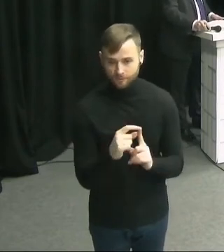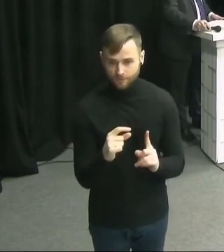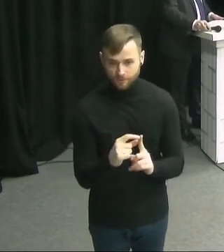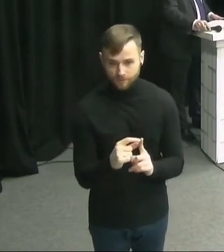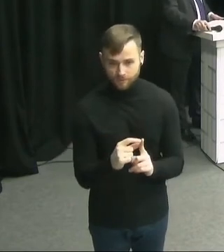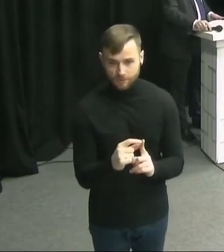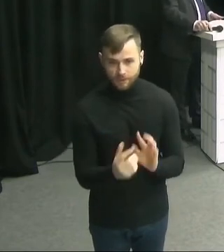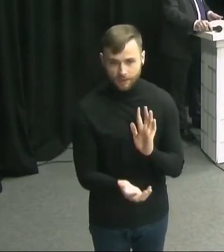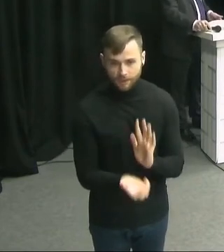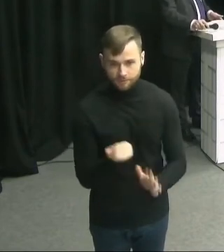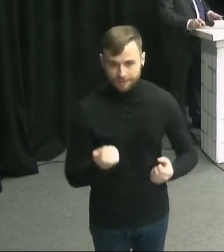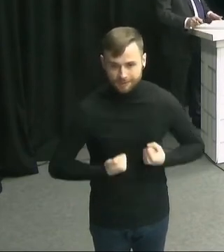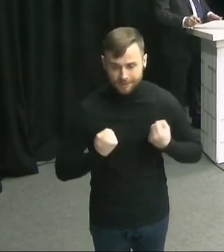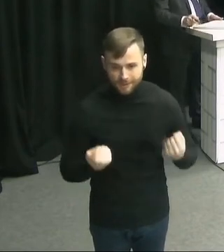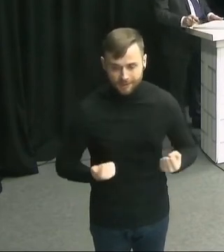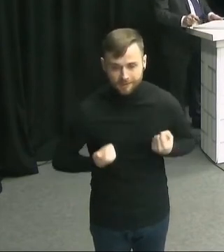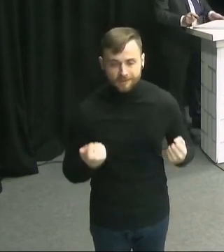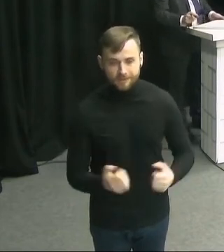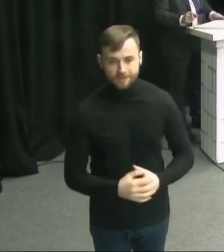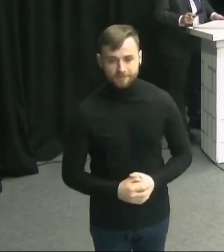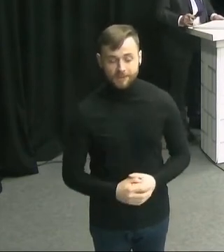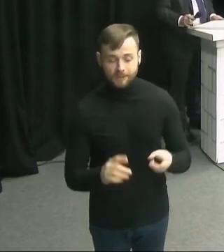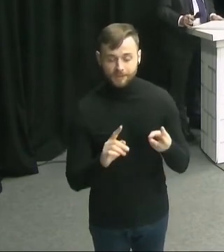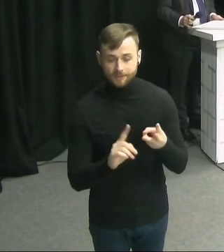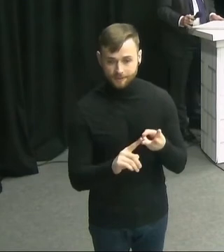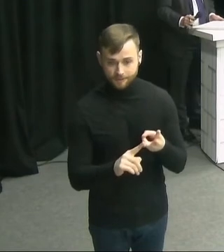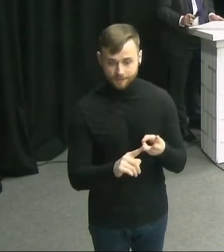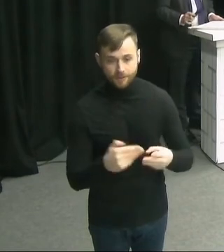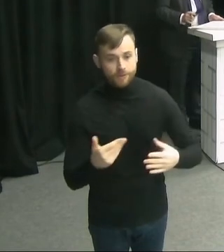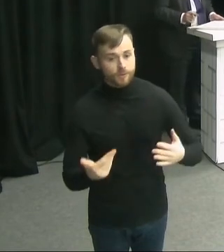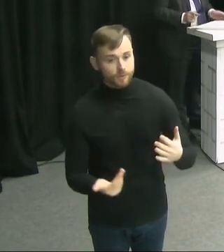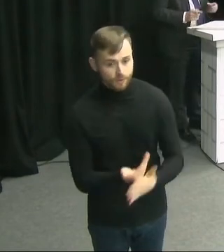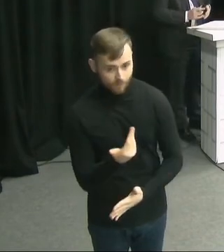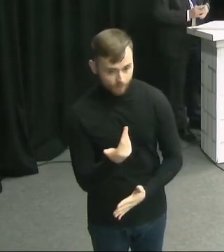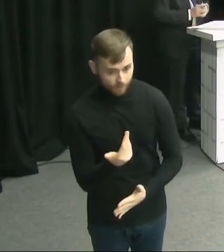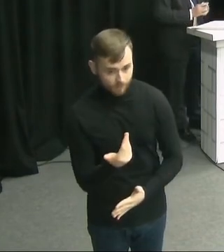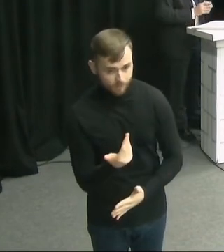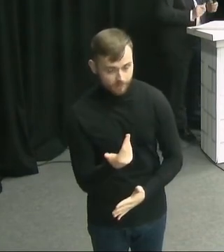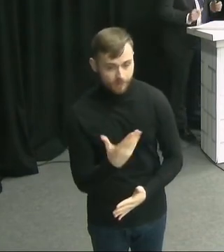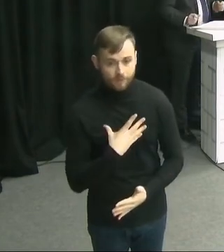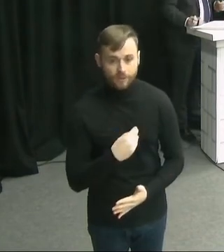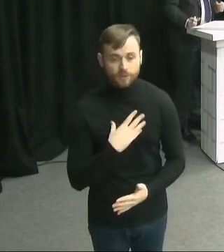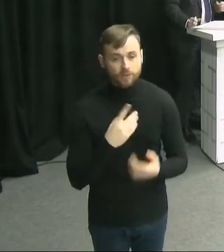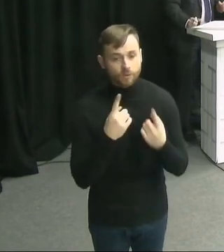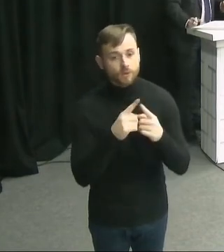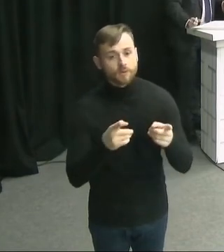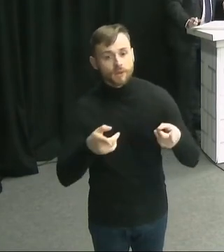I am committed to the statement, but I want to reduce the amount, that it would be less than 2 million.